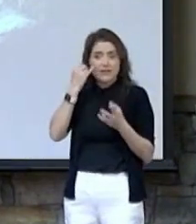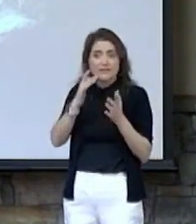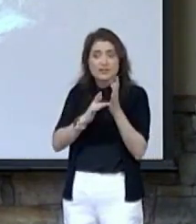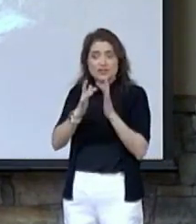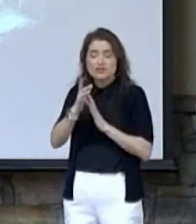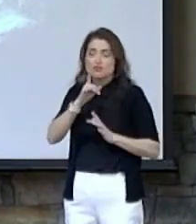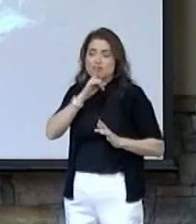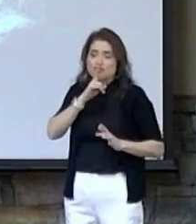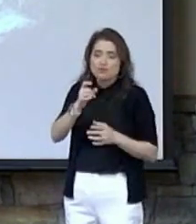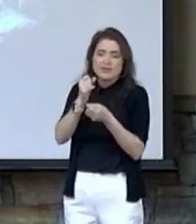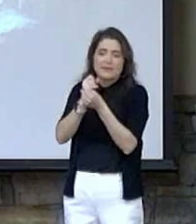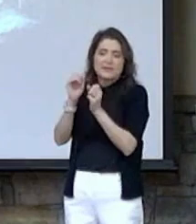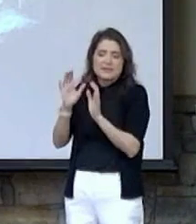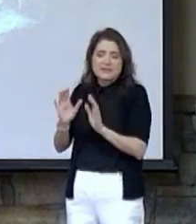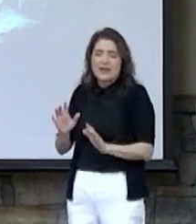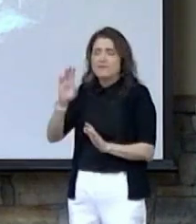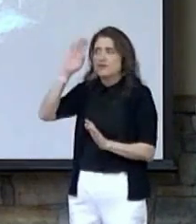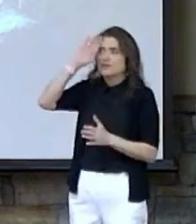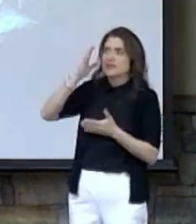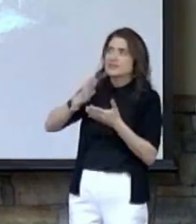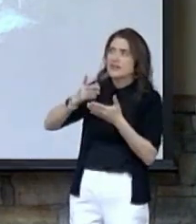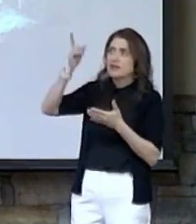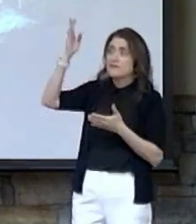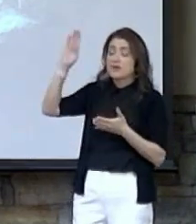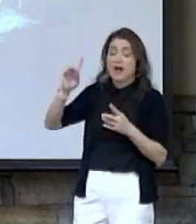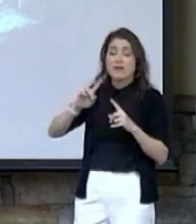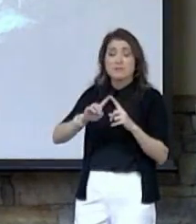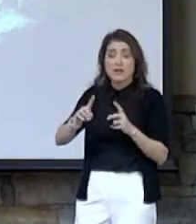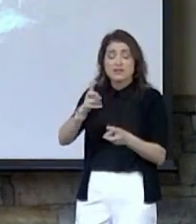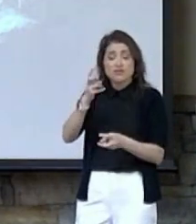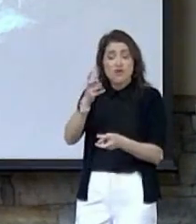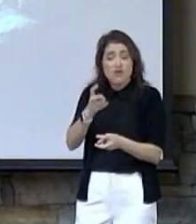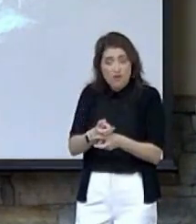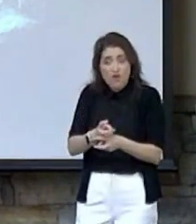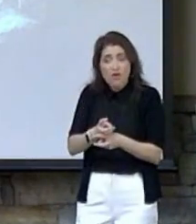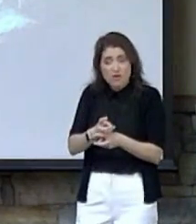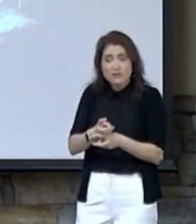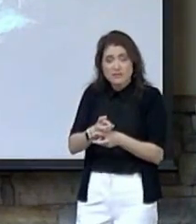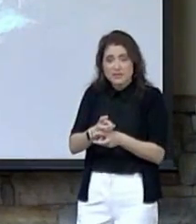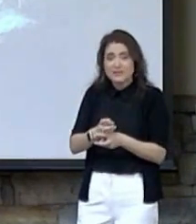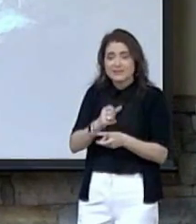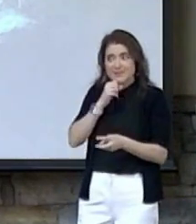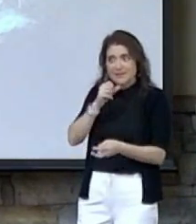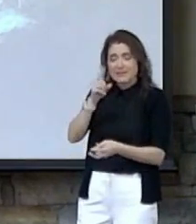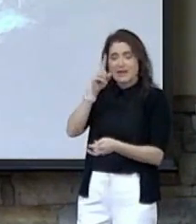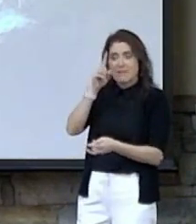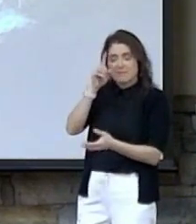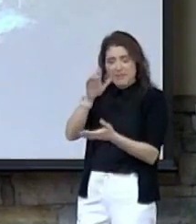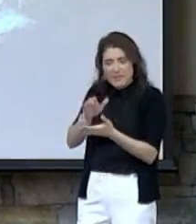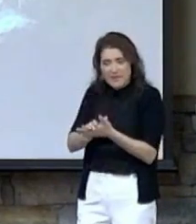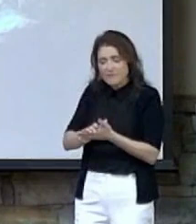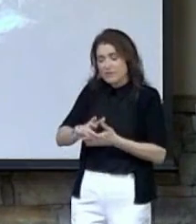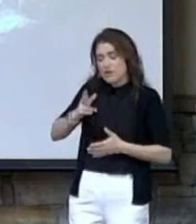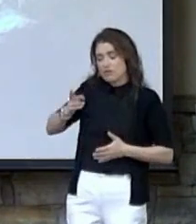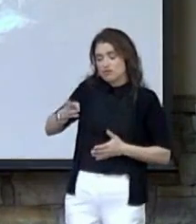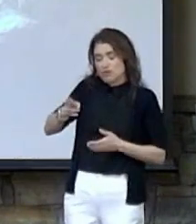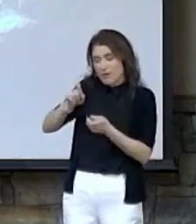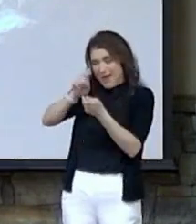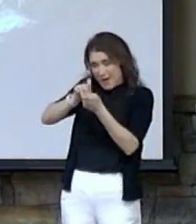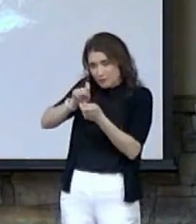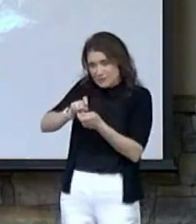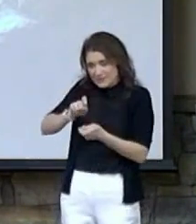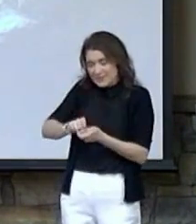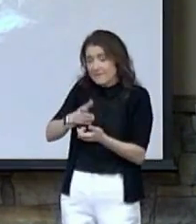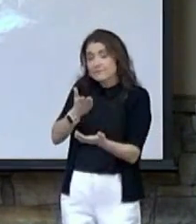the Messiah, the Son of God, but it is hard to refute the historical accuracy of the fact that Jesus